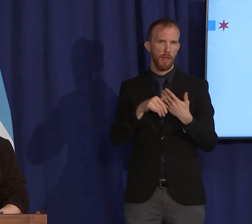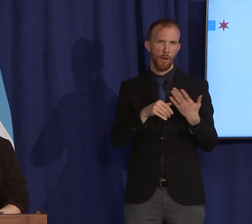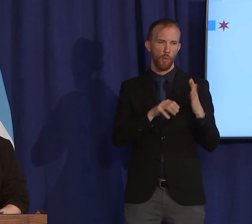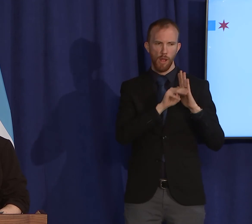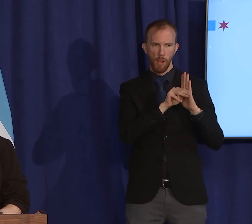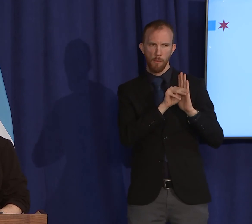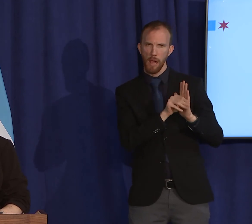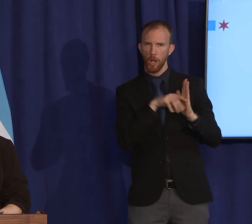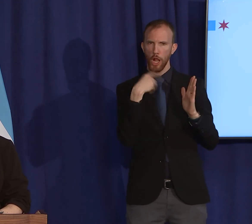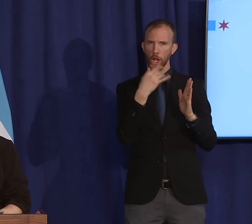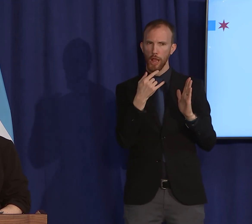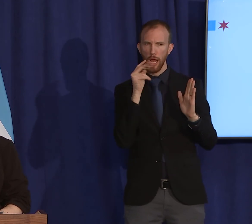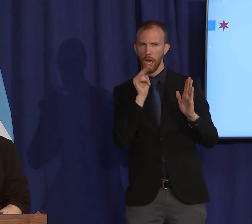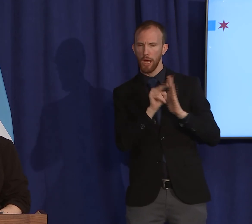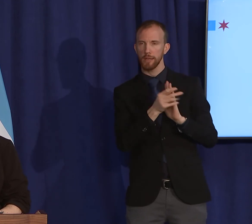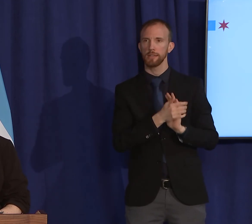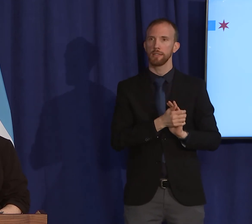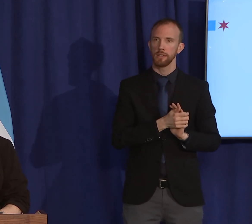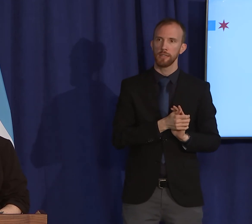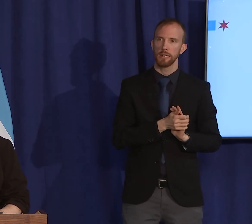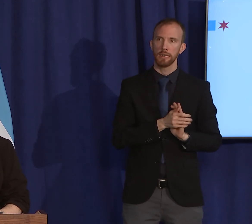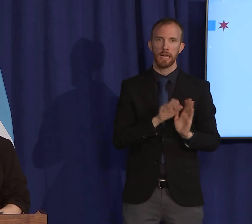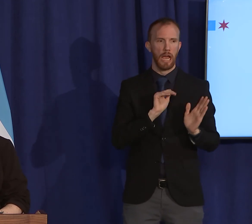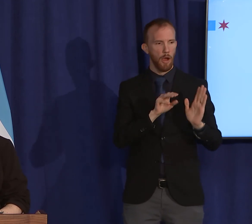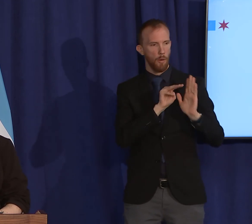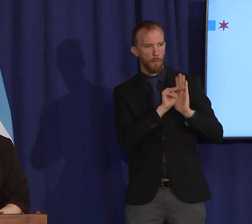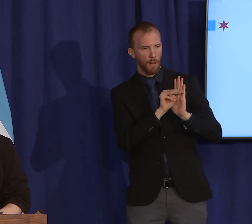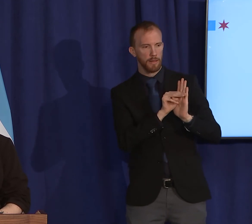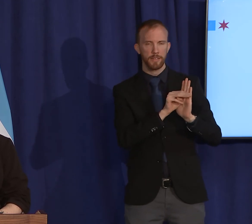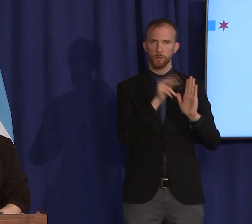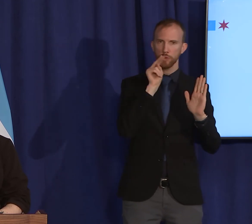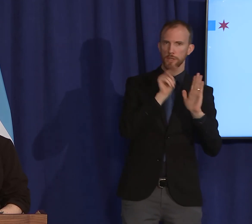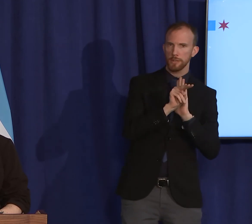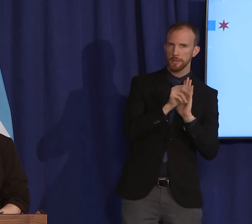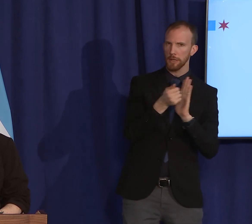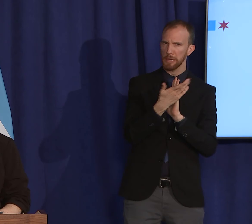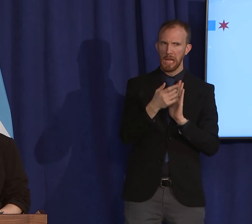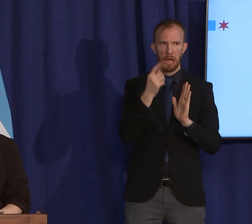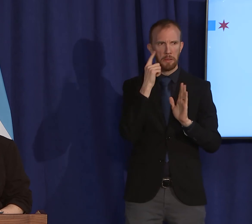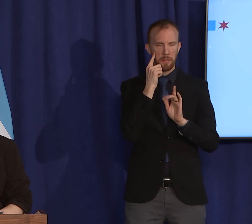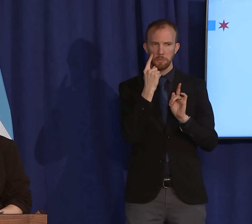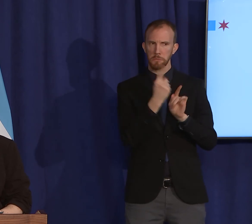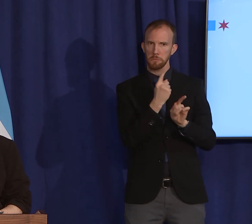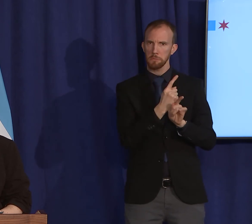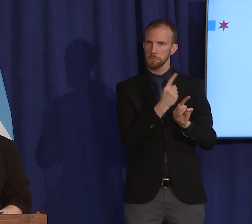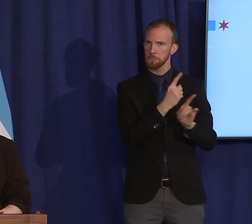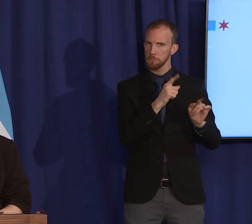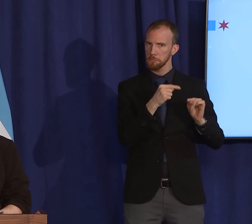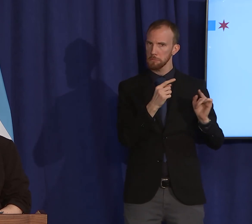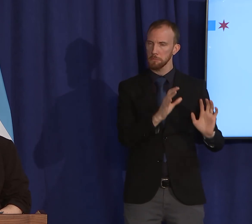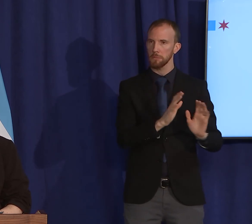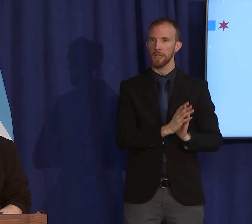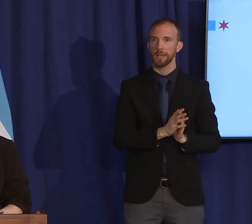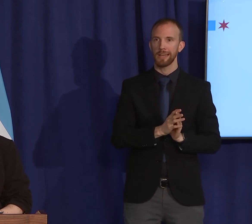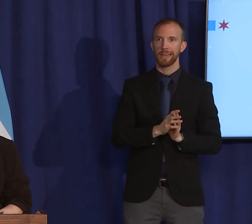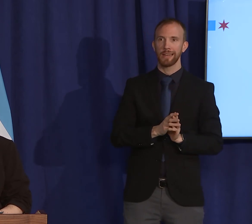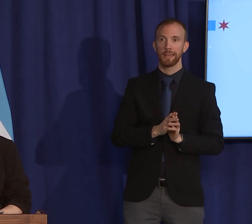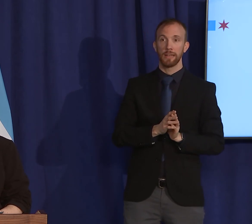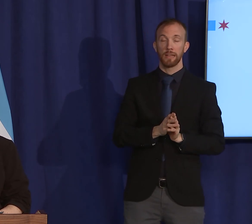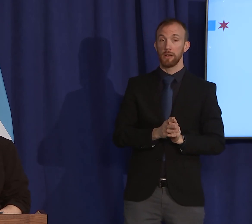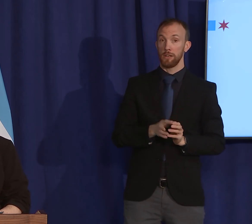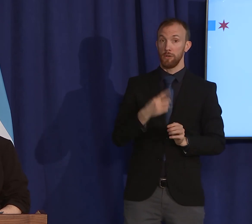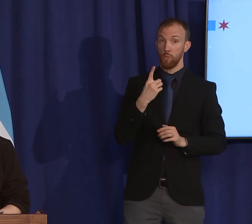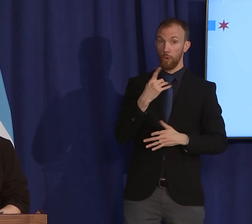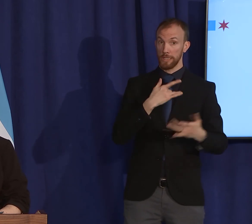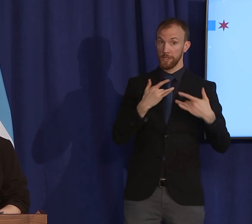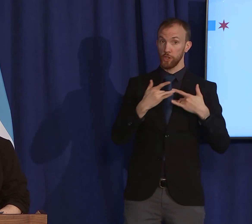still looking reasonable. I think there's just a lot of questions here. Michigan, for me, is a major